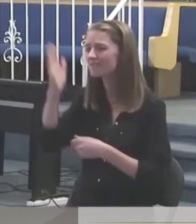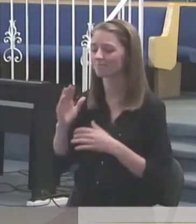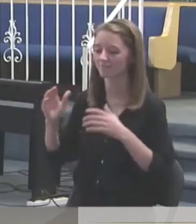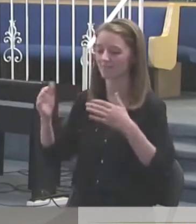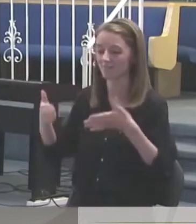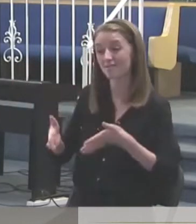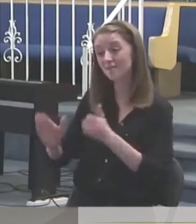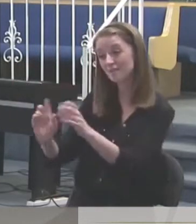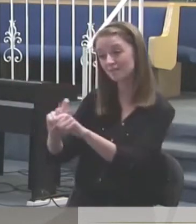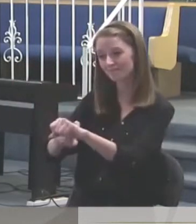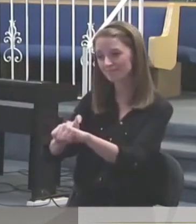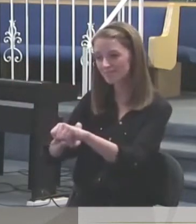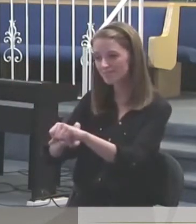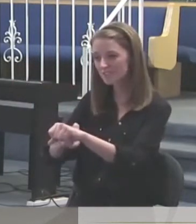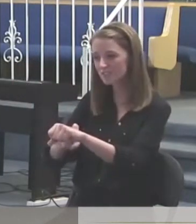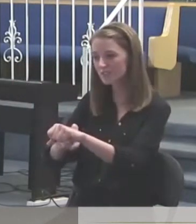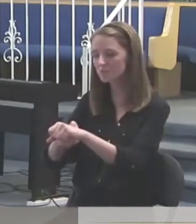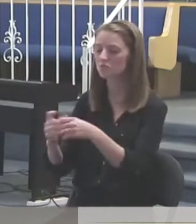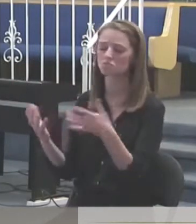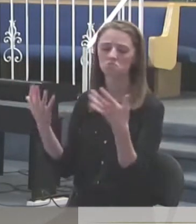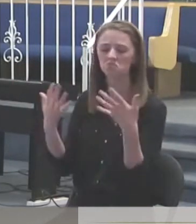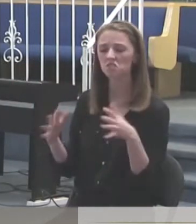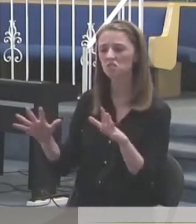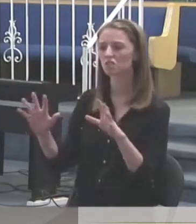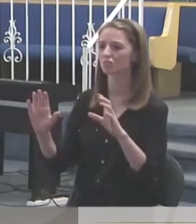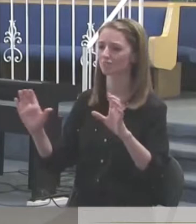leeway to kind of get themselves together.